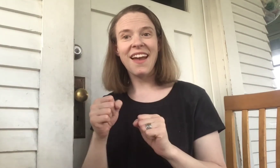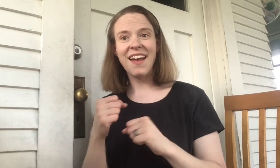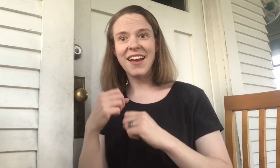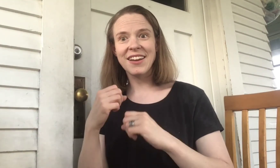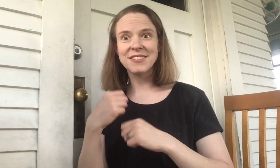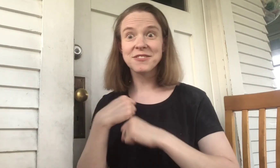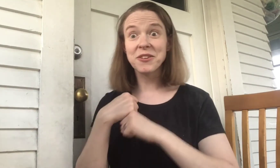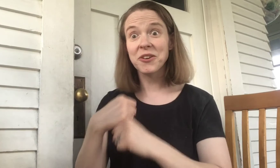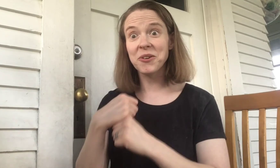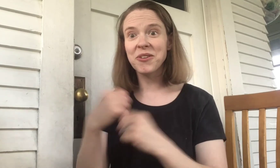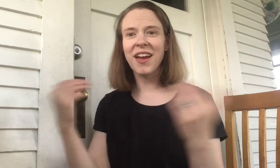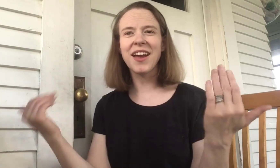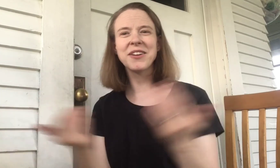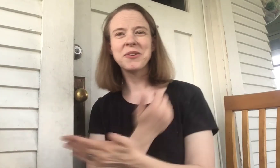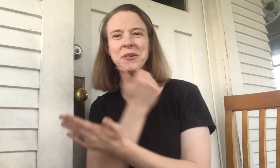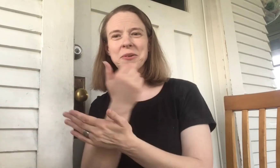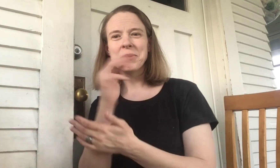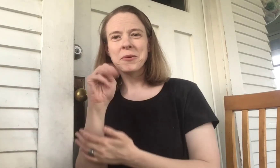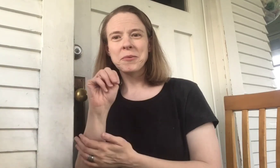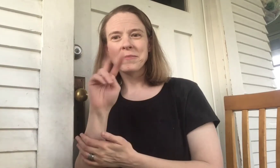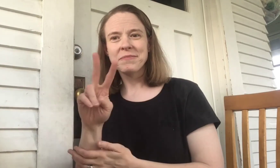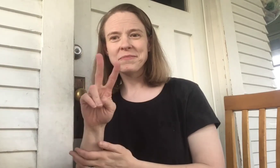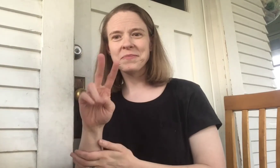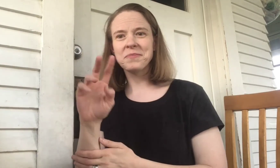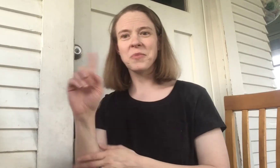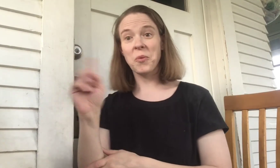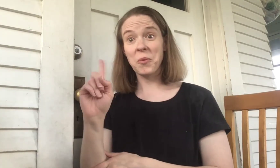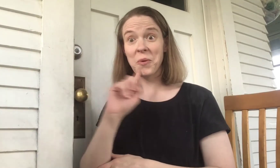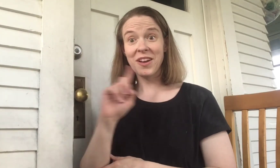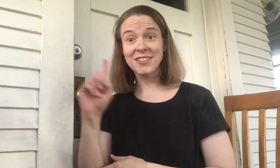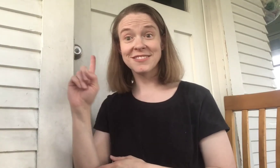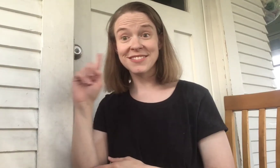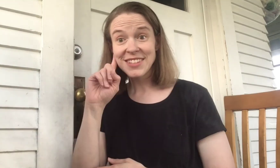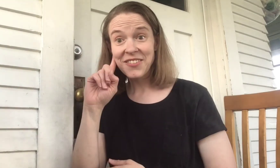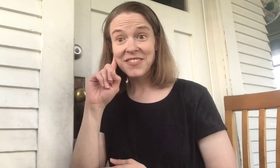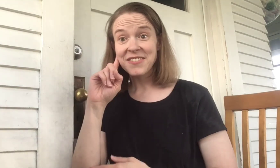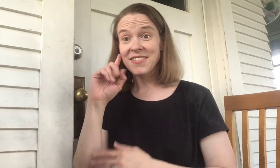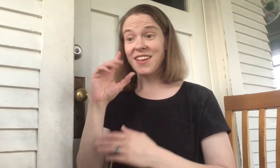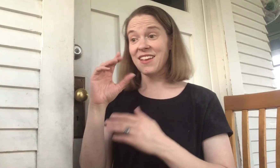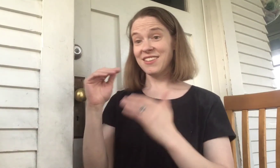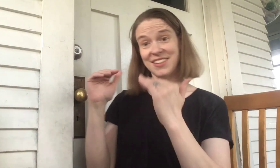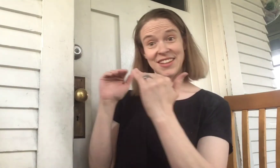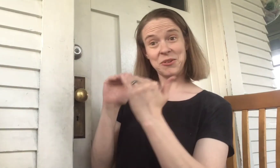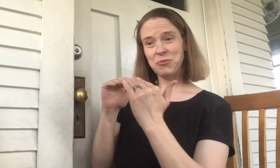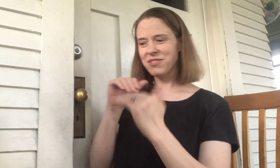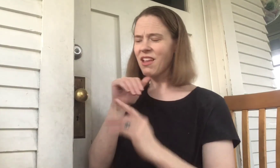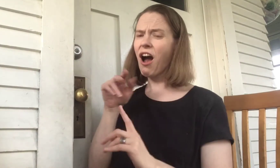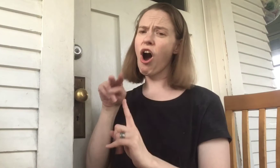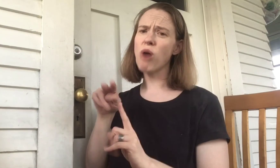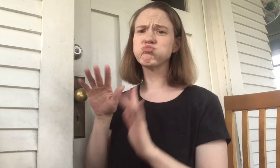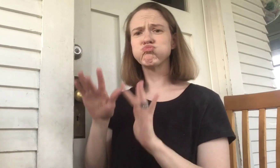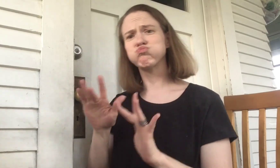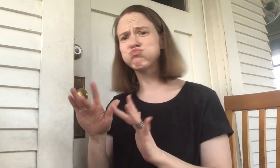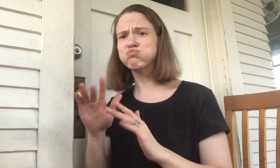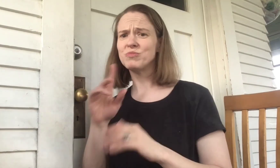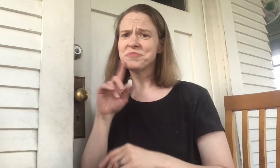we can create a new Martha's Vineyard where deaf people are equals. Not, oh,